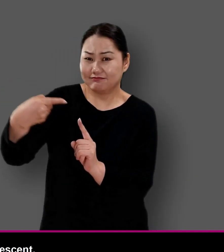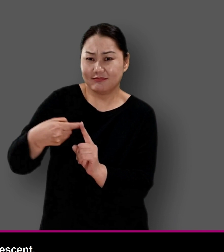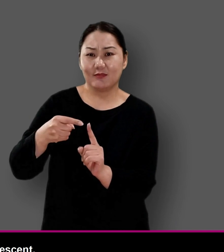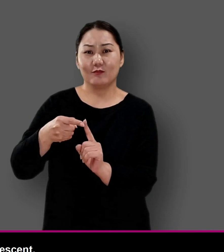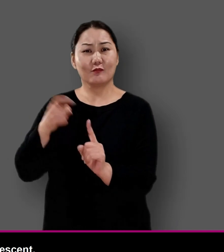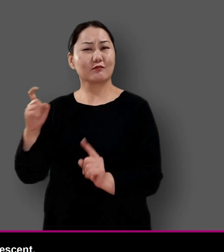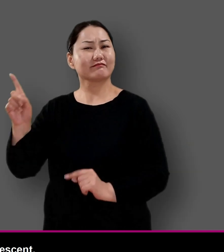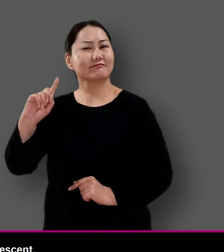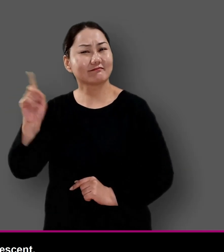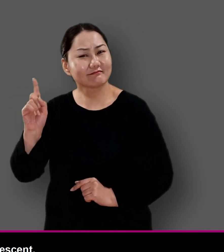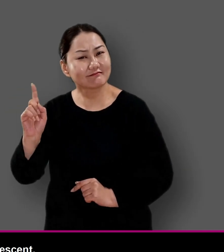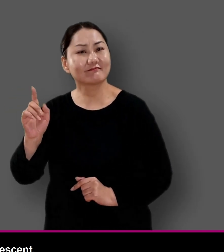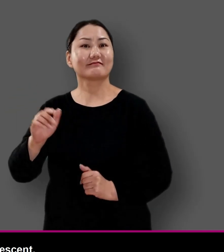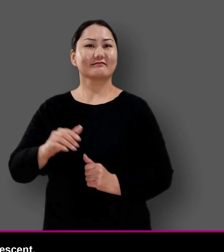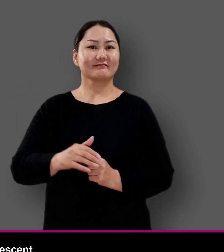descent,